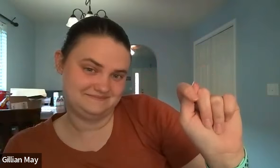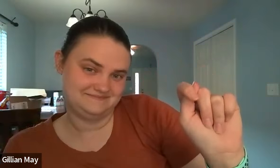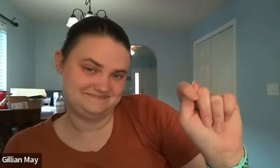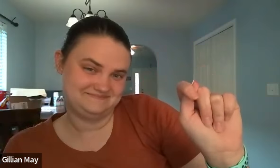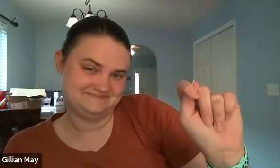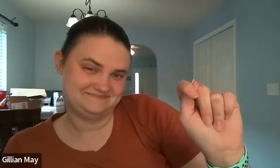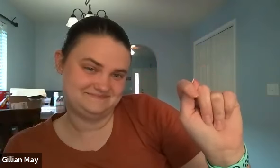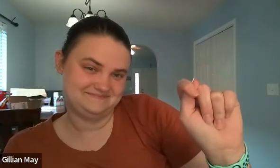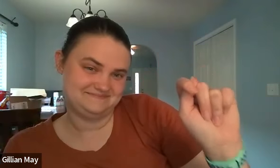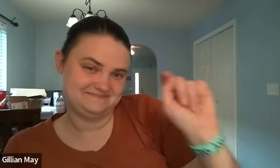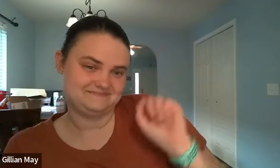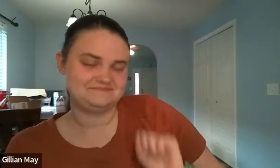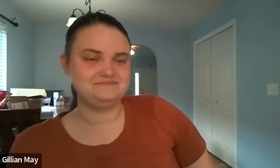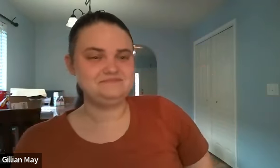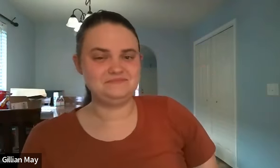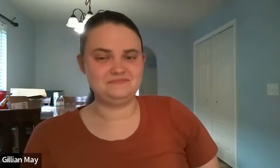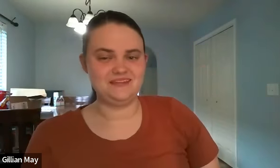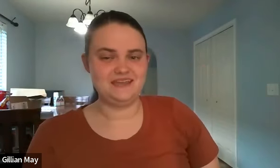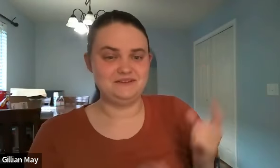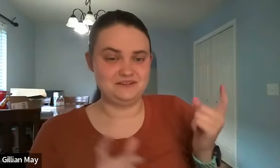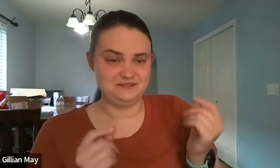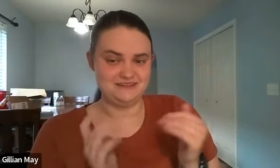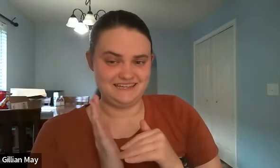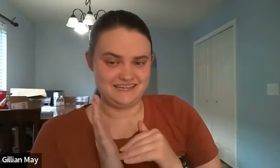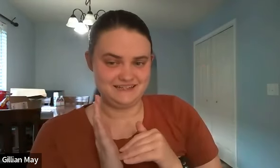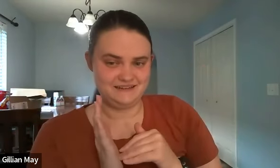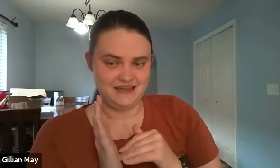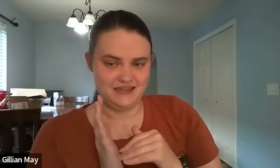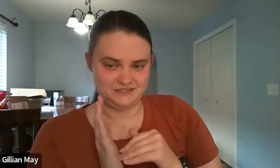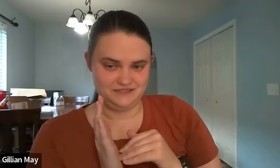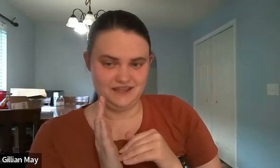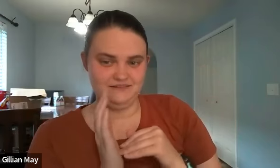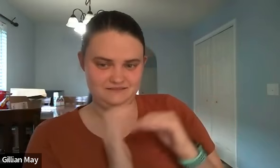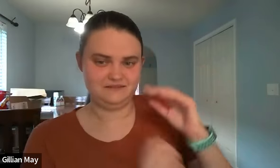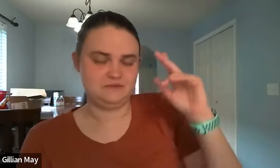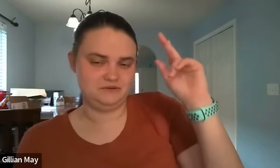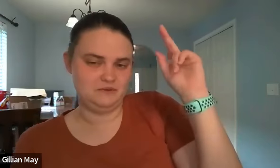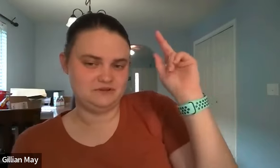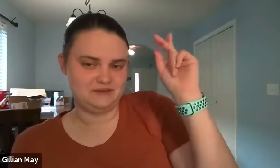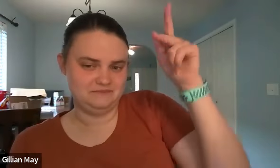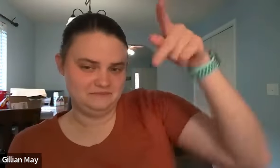Okay. Gonna do it again. Actually, yeah. I'm gonna do it one more time.